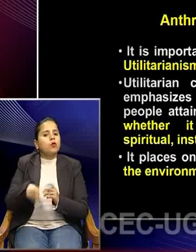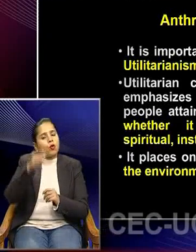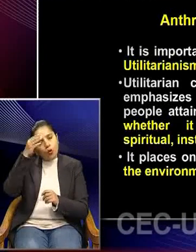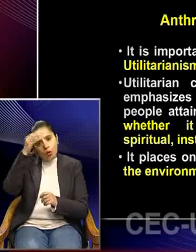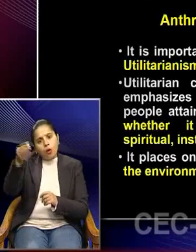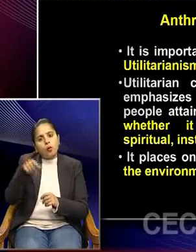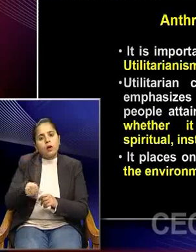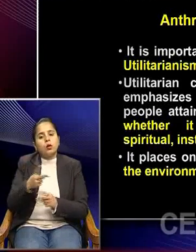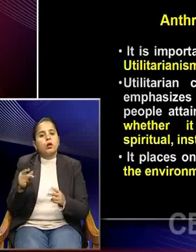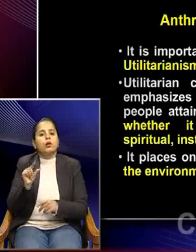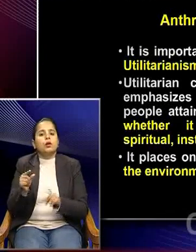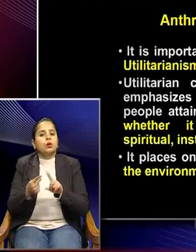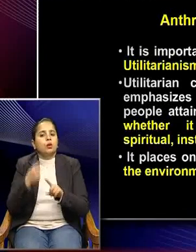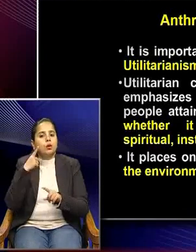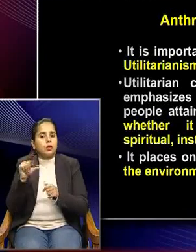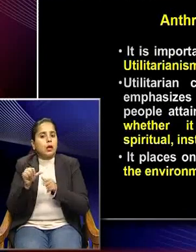of utilitarianism.